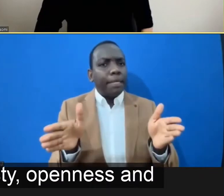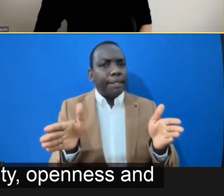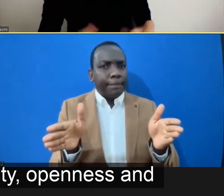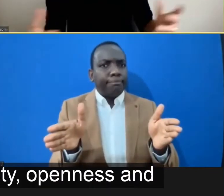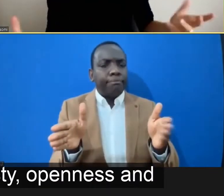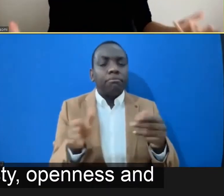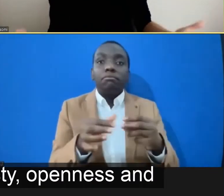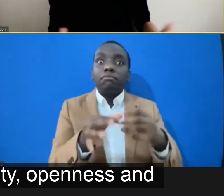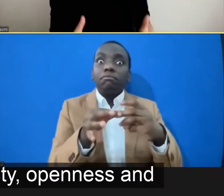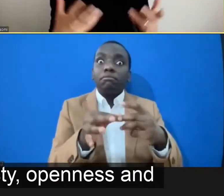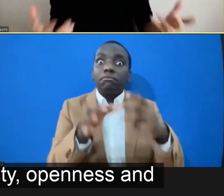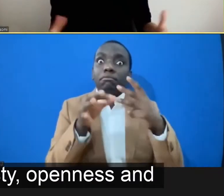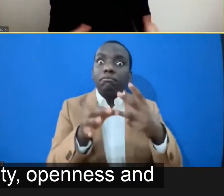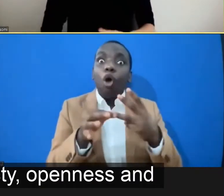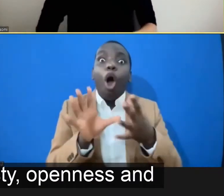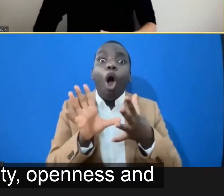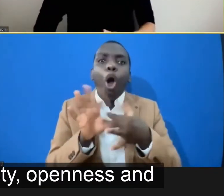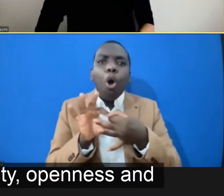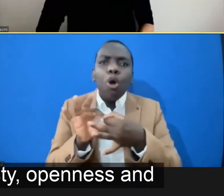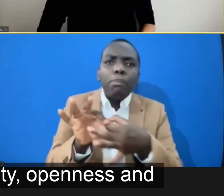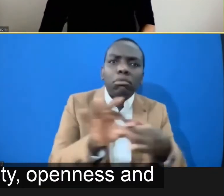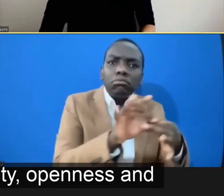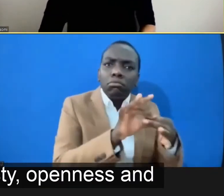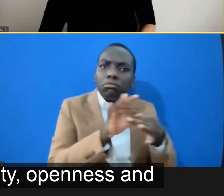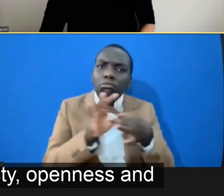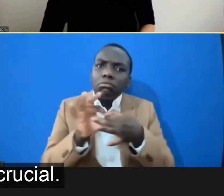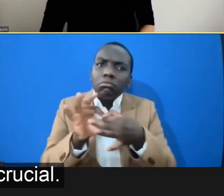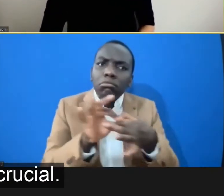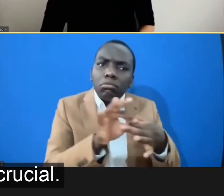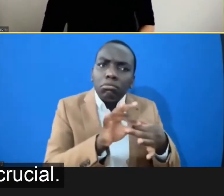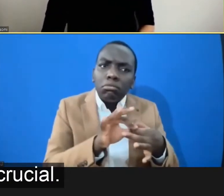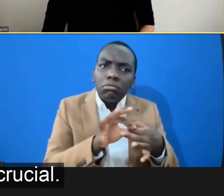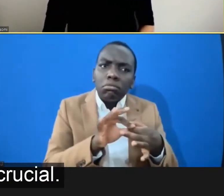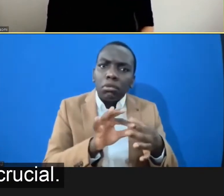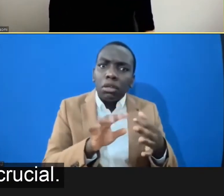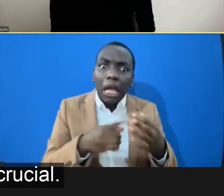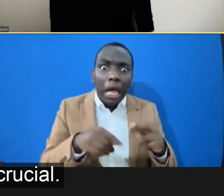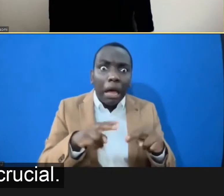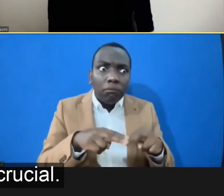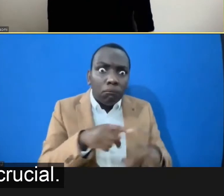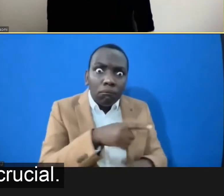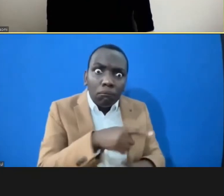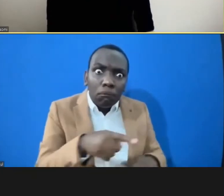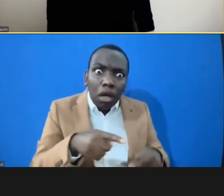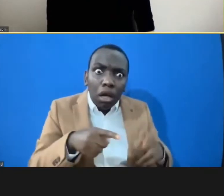I believe that valuing honesty and openness and collaboration is crucial.